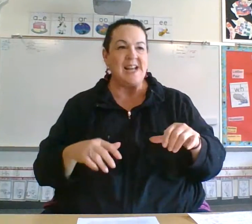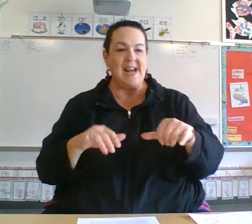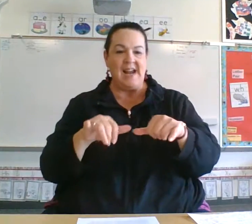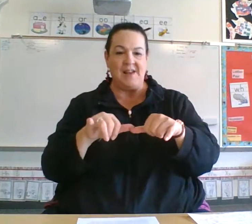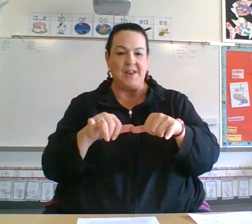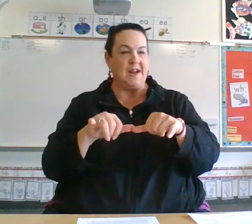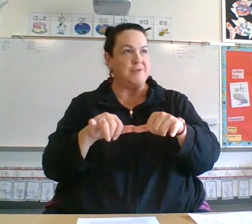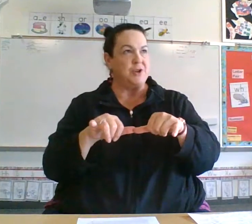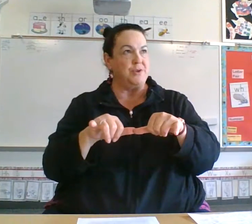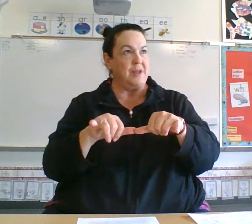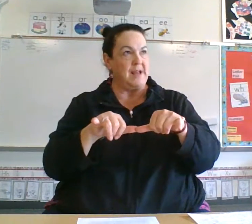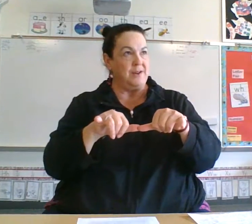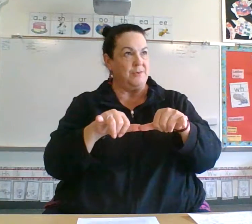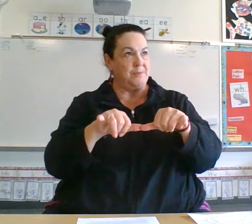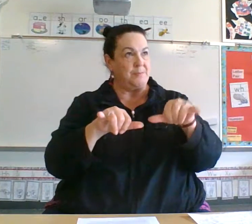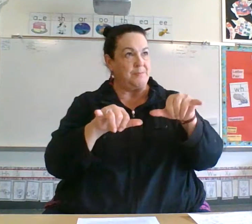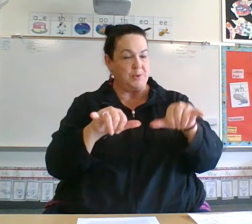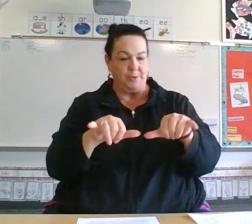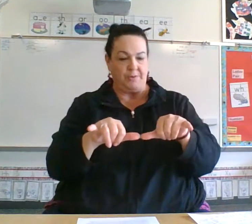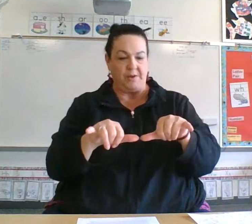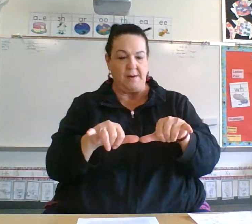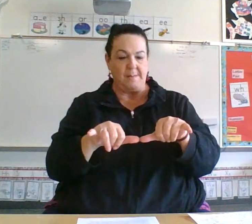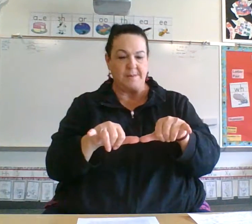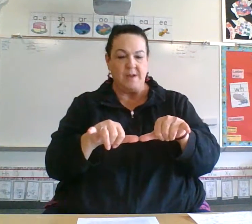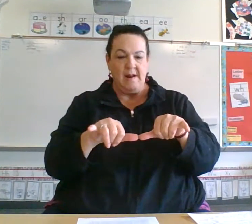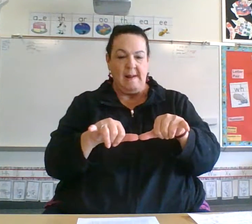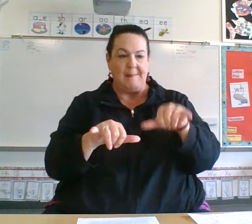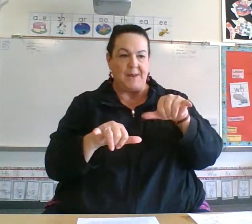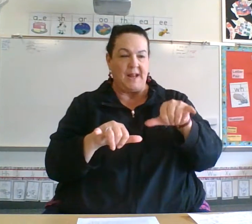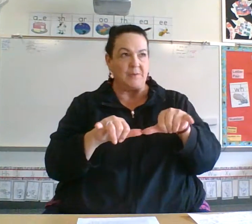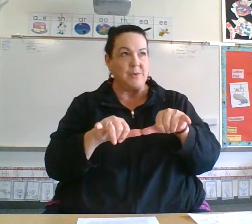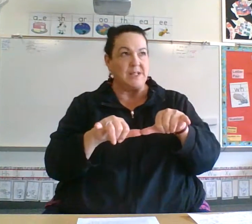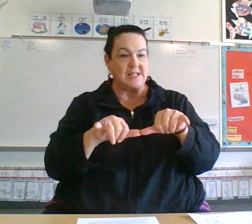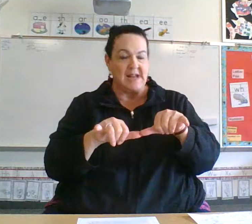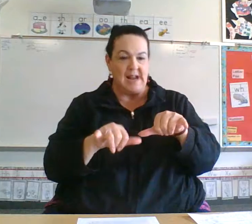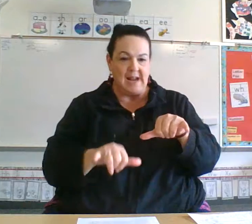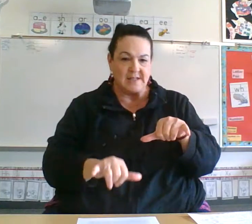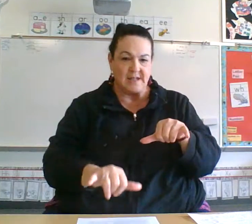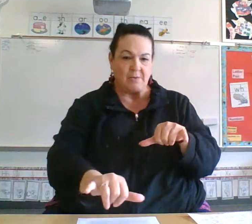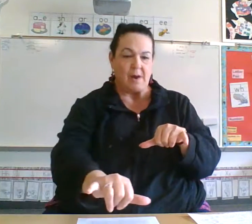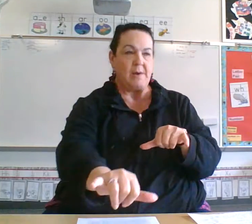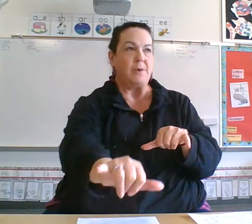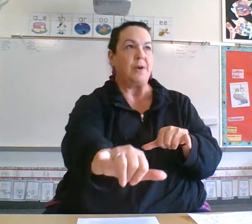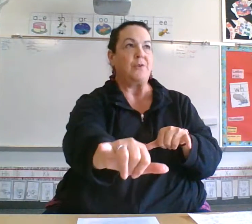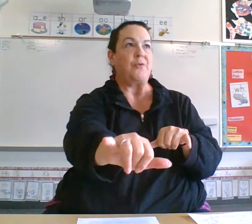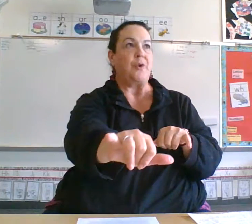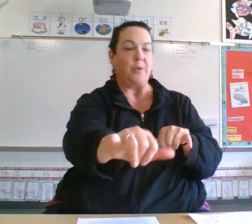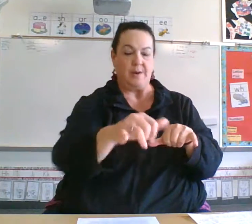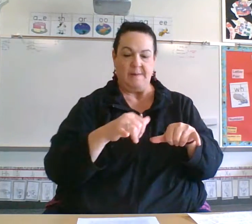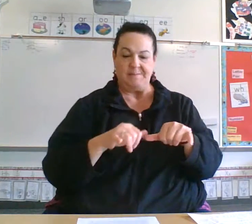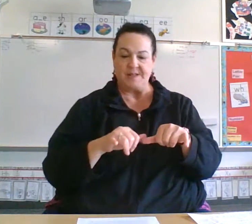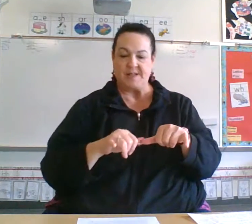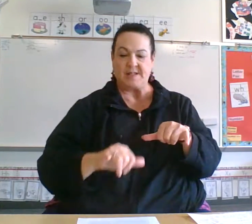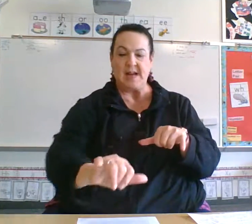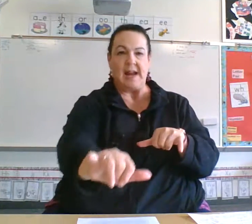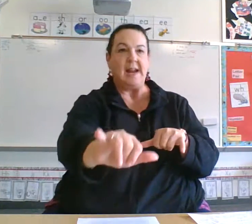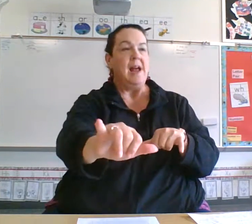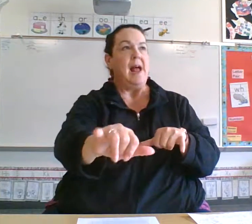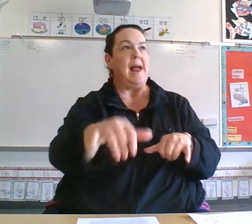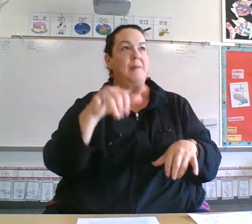Stay. I think I've shown you that. You two thumbs, and the left one stays, and the right one goes forward. Stay. And what